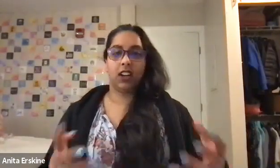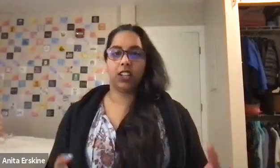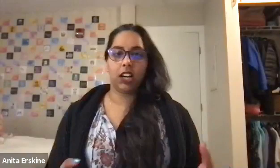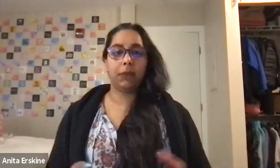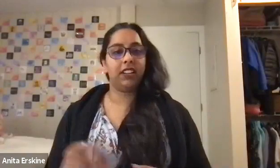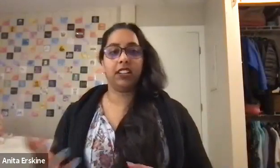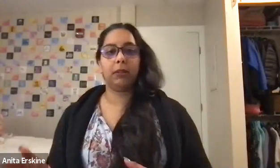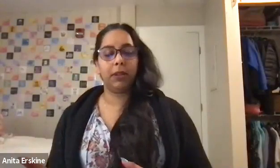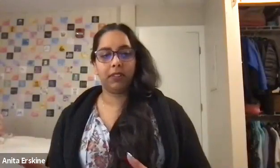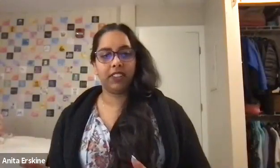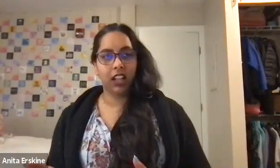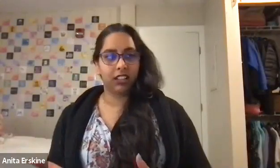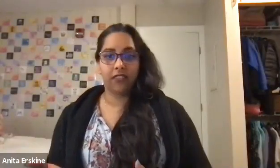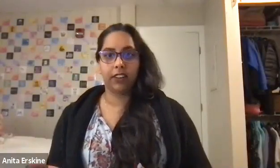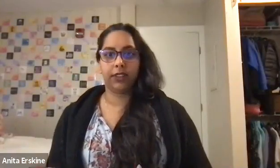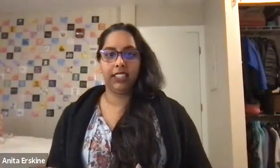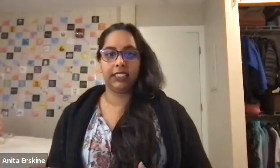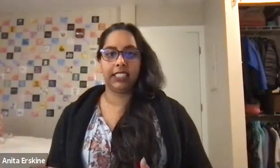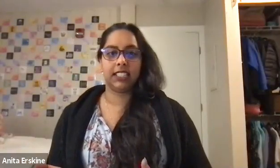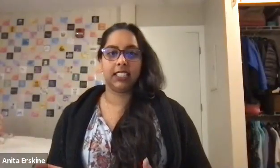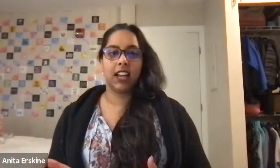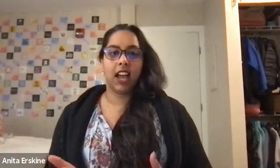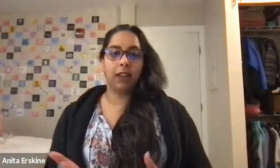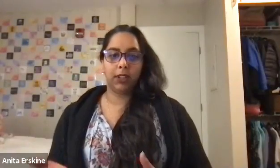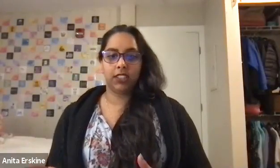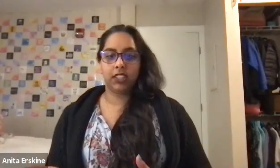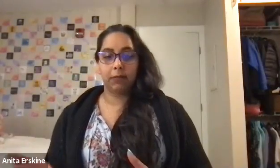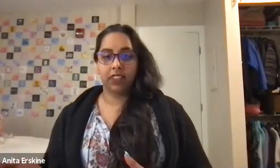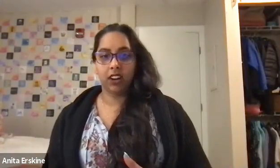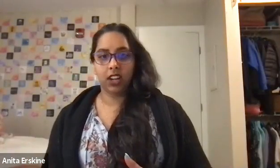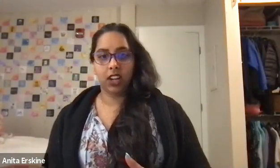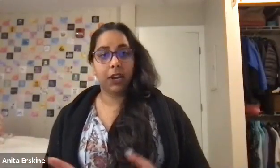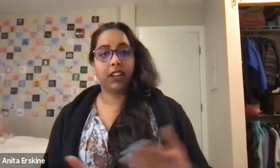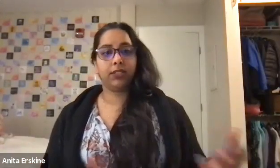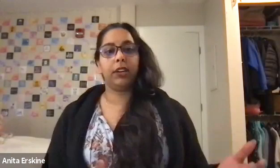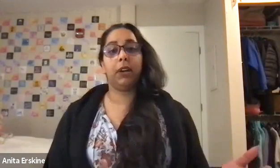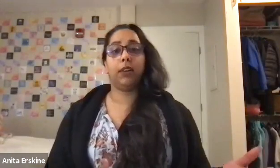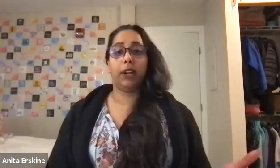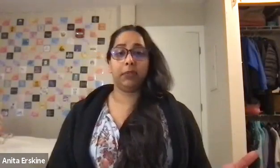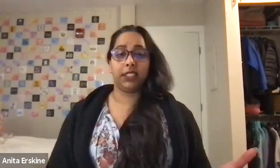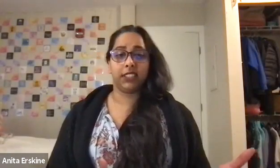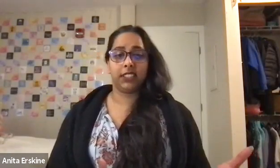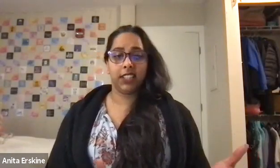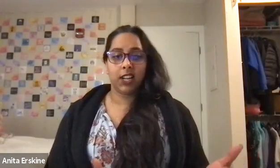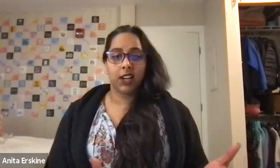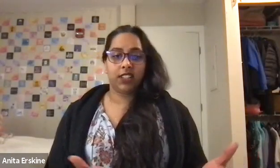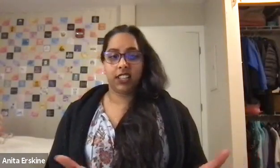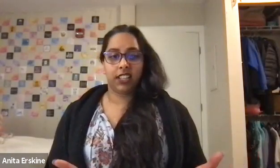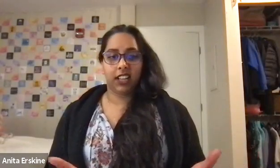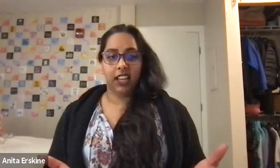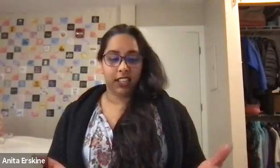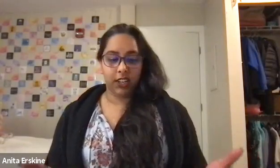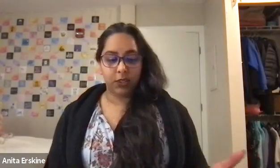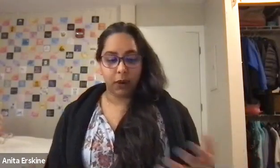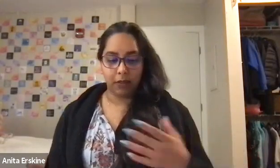curriculums. They're not talked about, neither are people of color, not very well at least. And most of the time, if they are talked about, it's written by a white person, which I